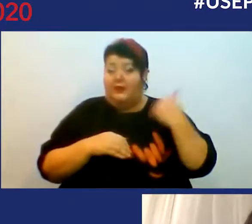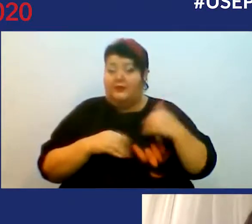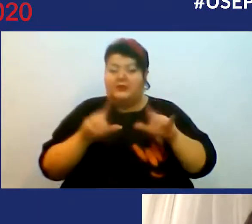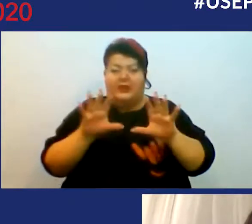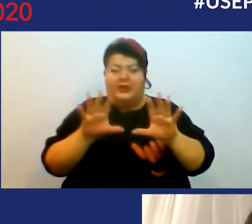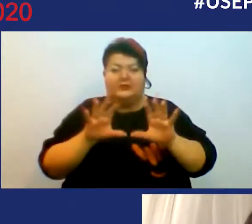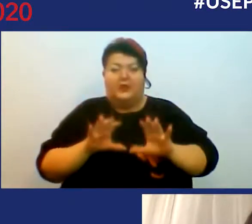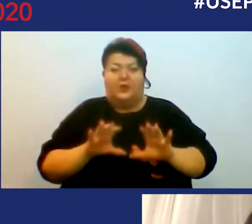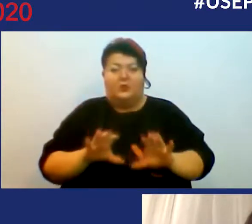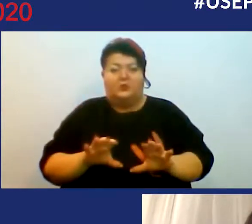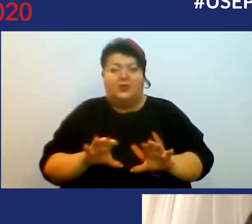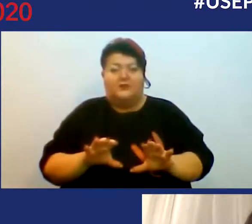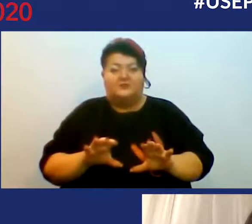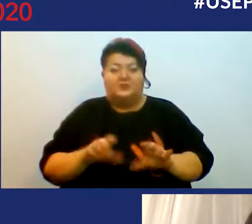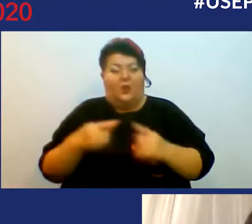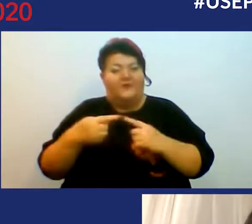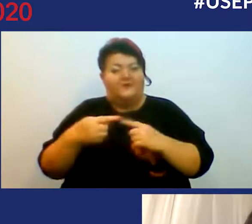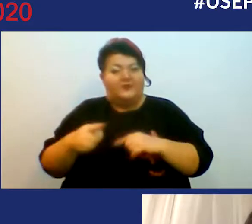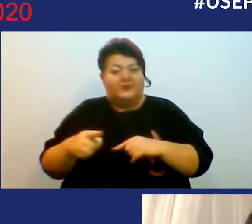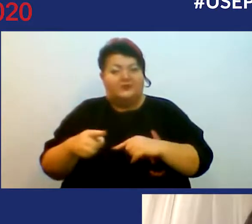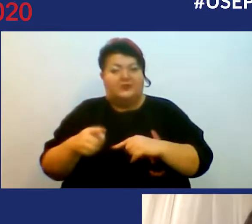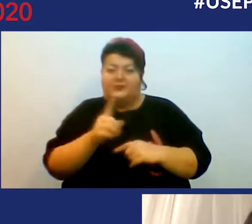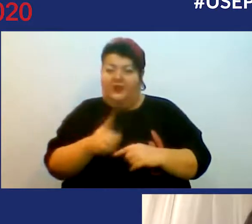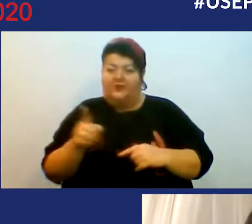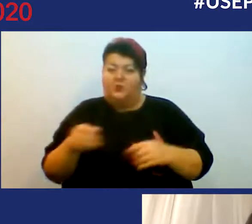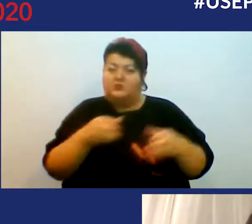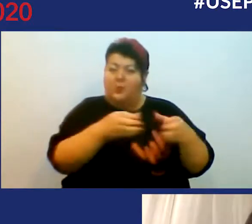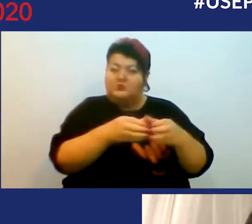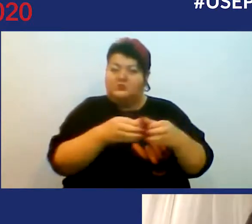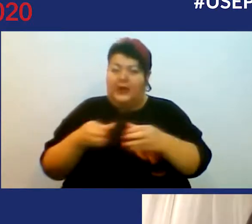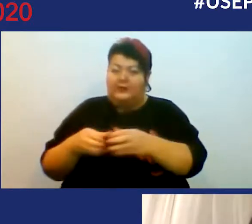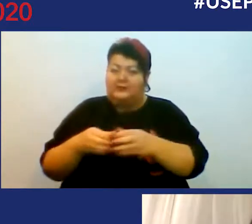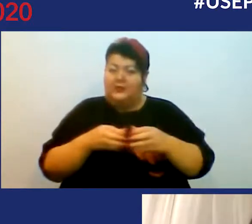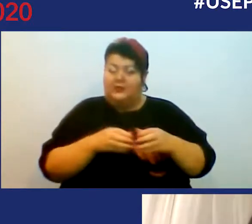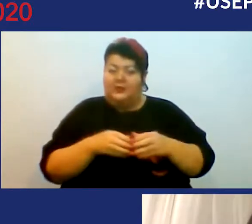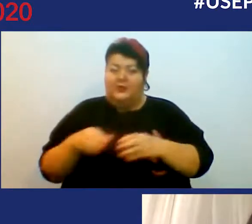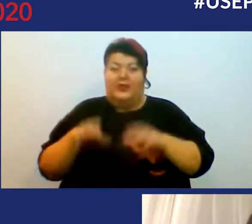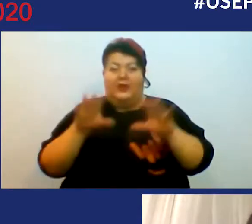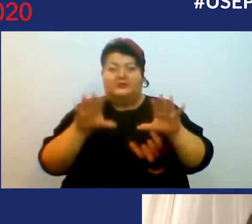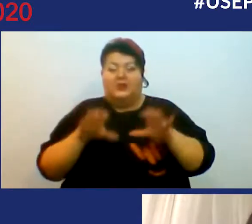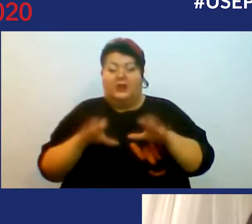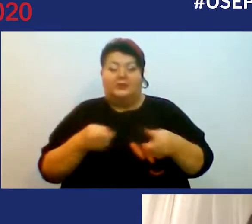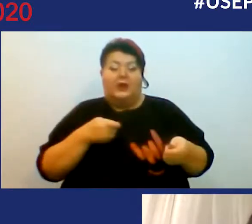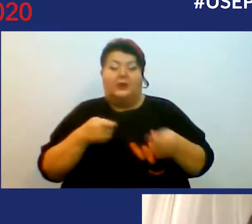in the polling place, what a safe environment looks like. And so observers are